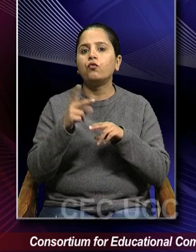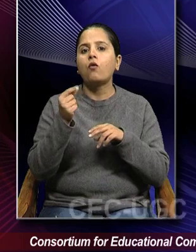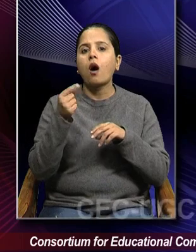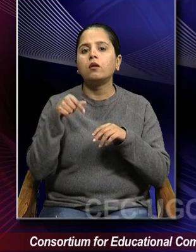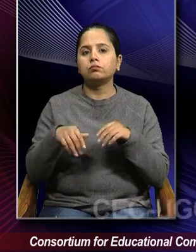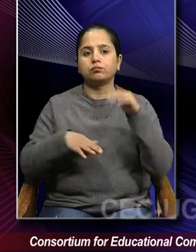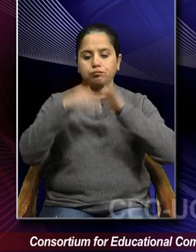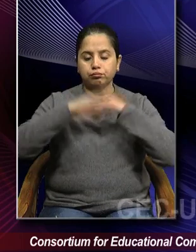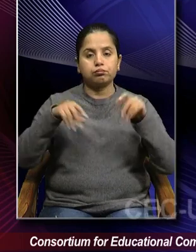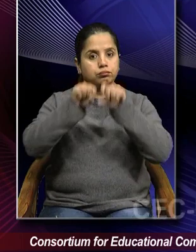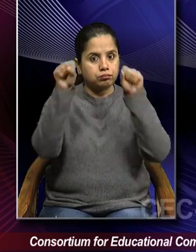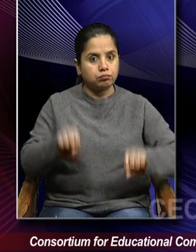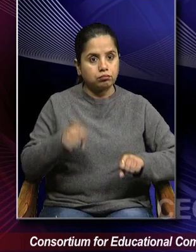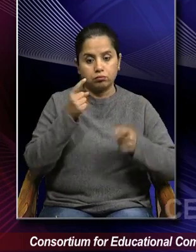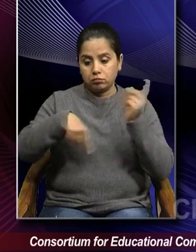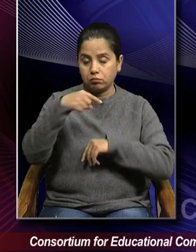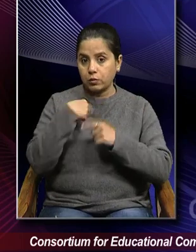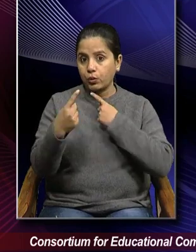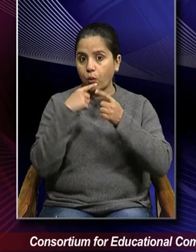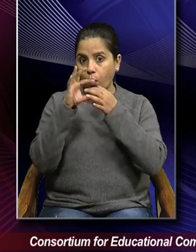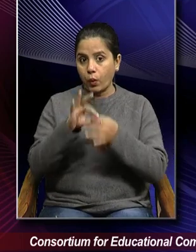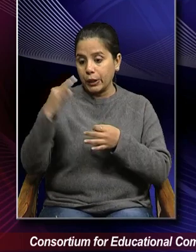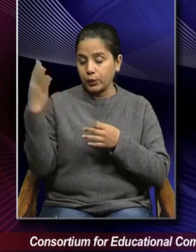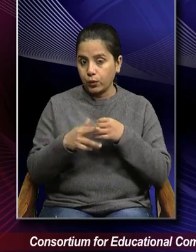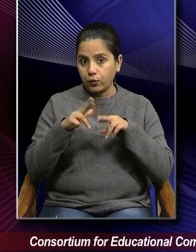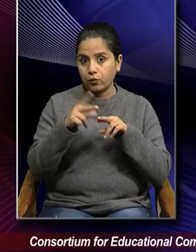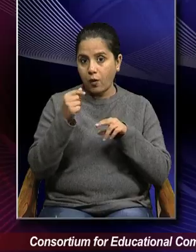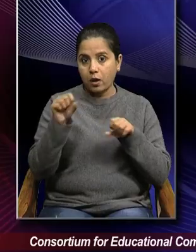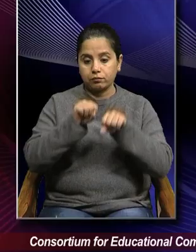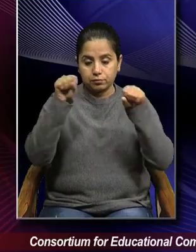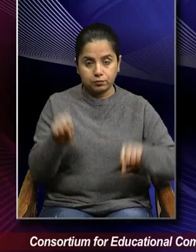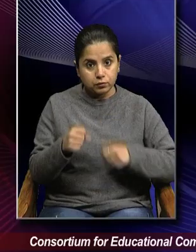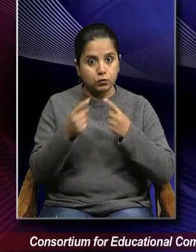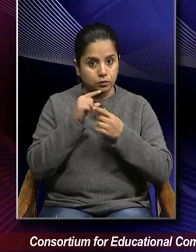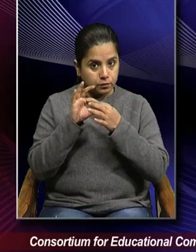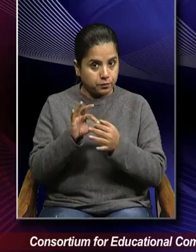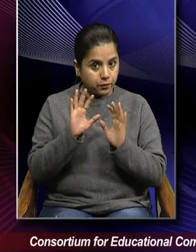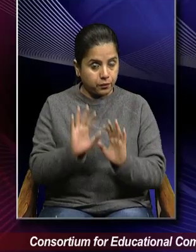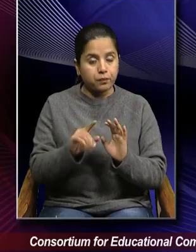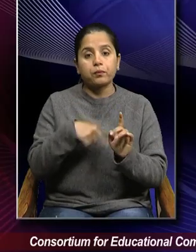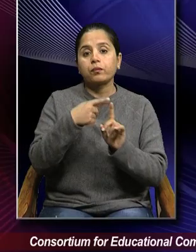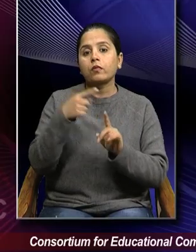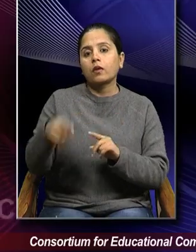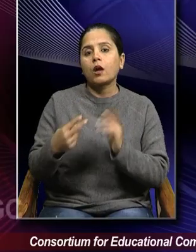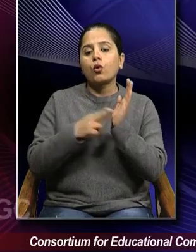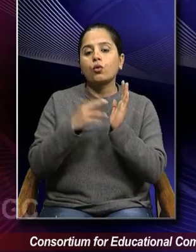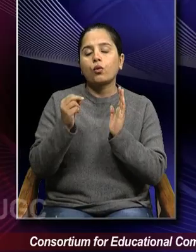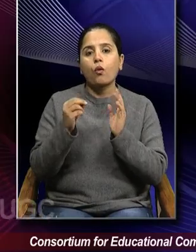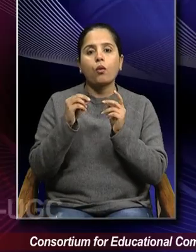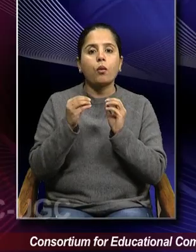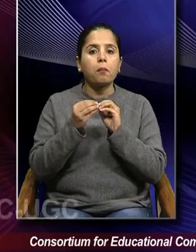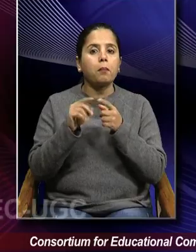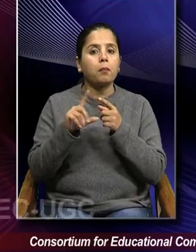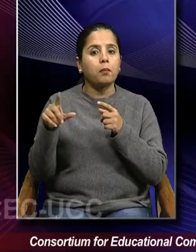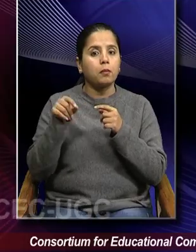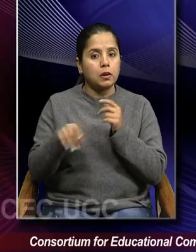infrastructure. So, when I talk about new financial infrastructure, or when I talk about the novel form of